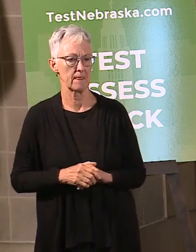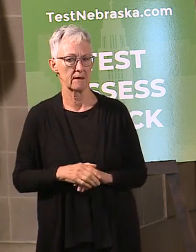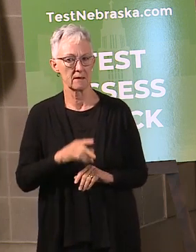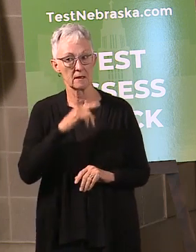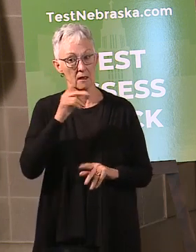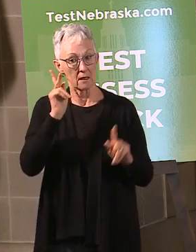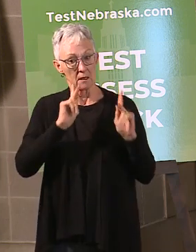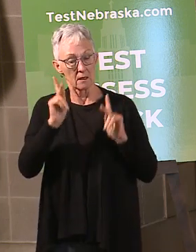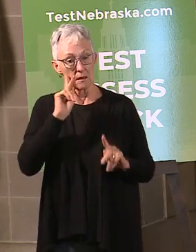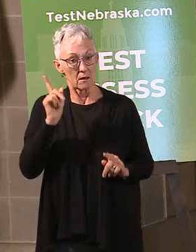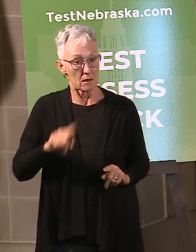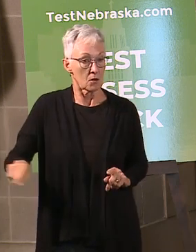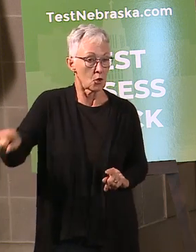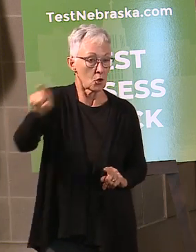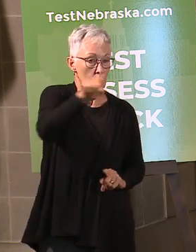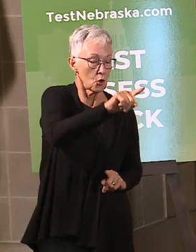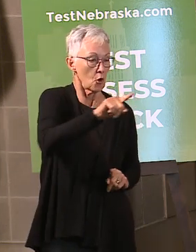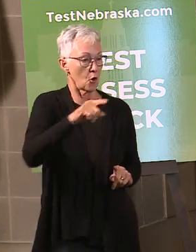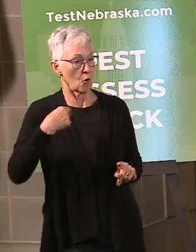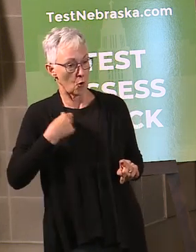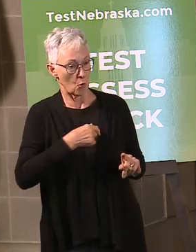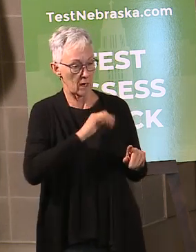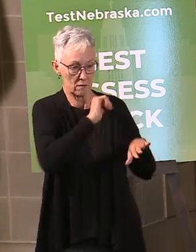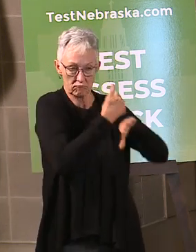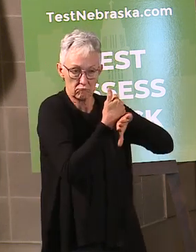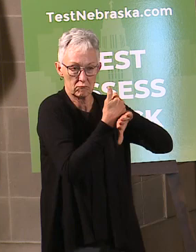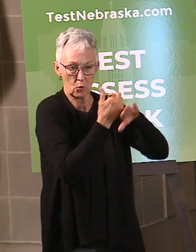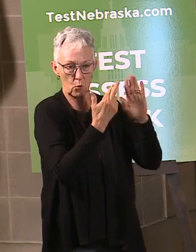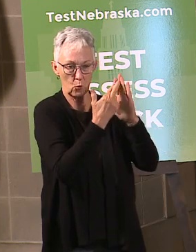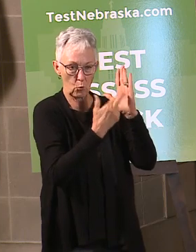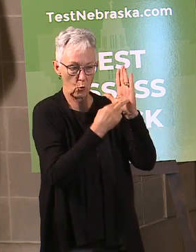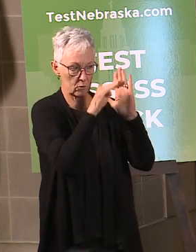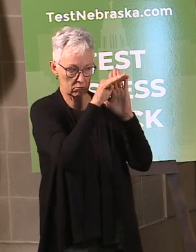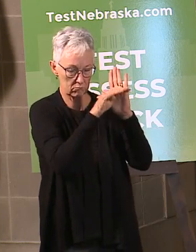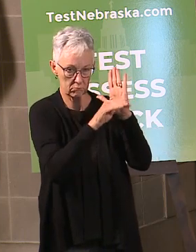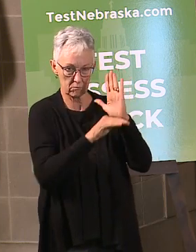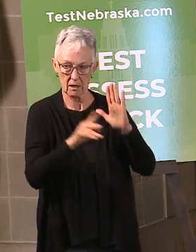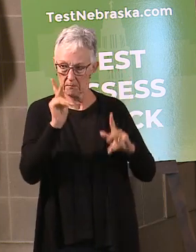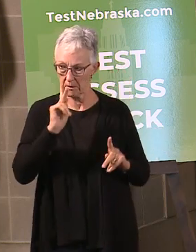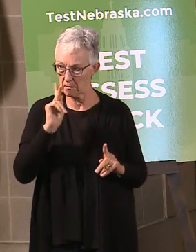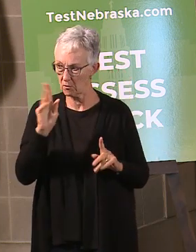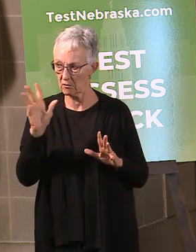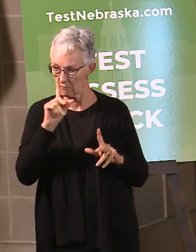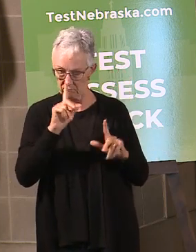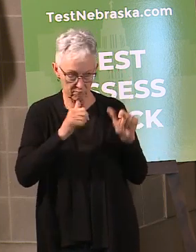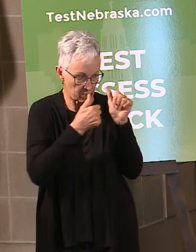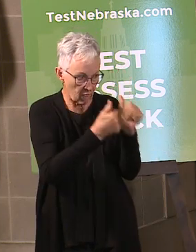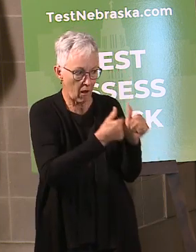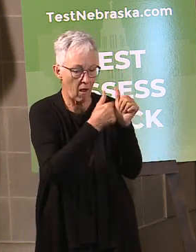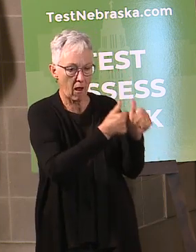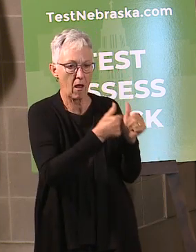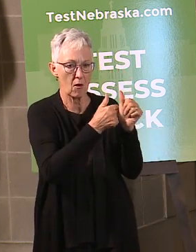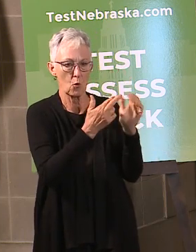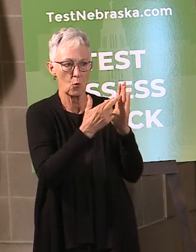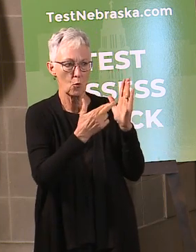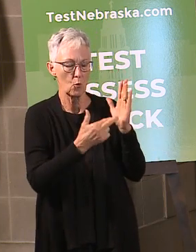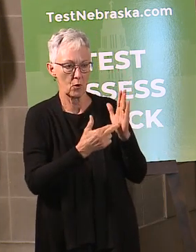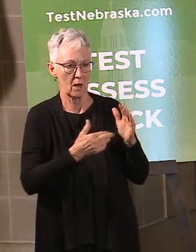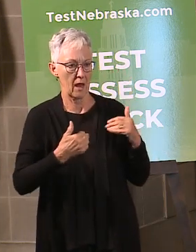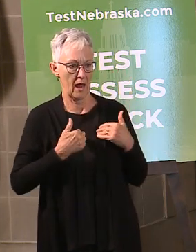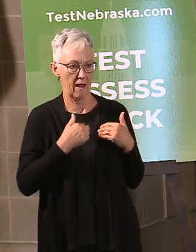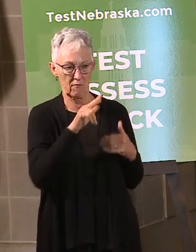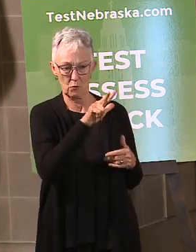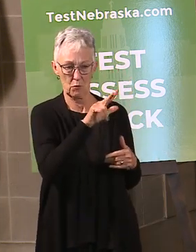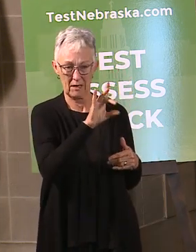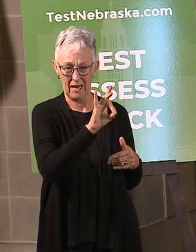have made, the restrictions we have put in place have absolutely worked. We have 44% of our hospital beds available, 38%